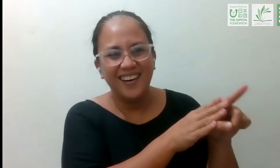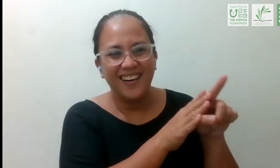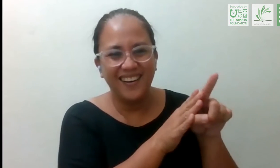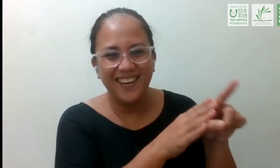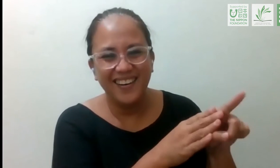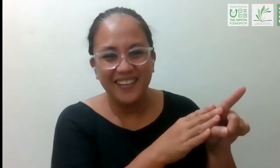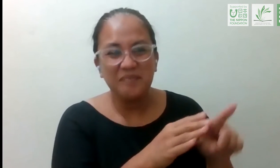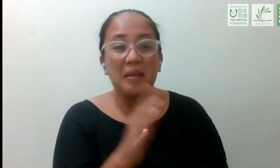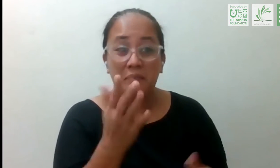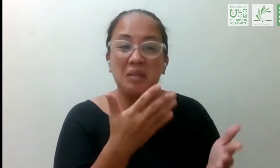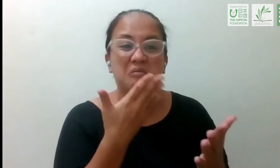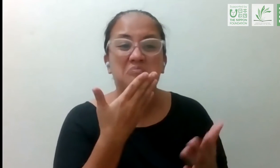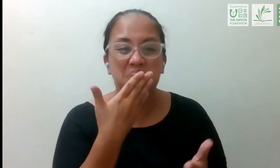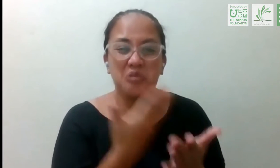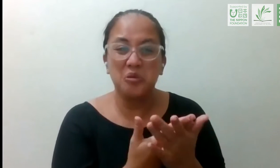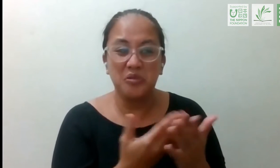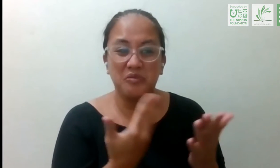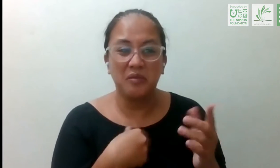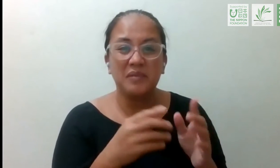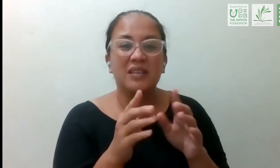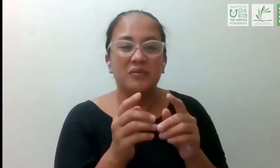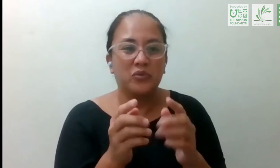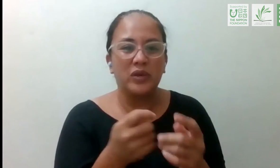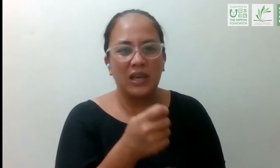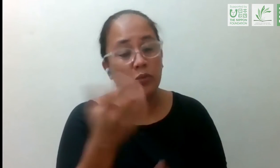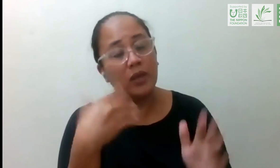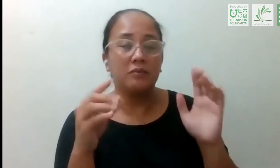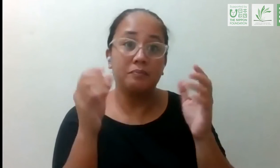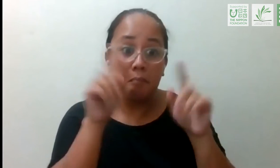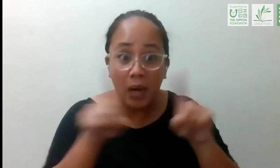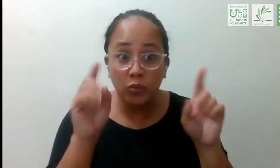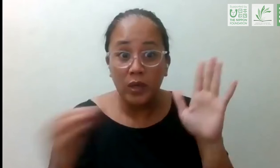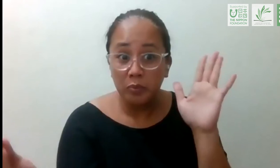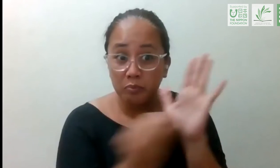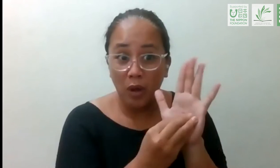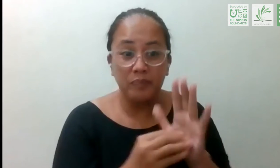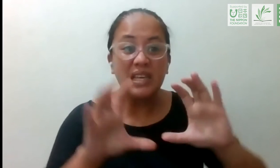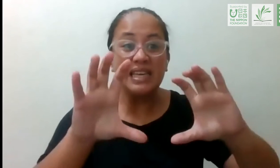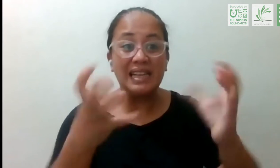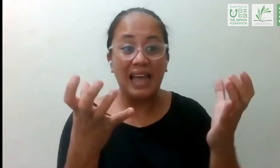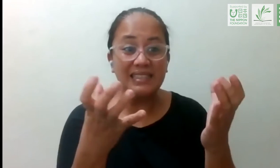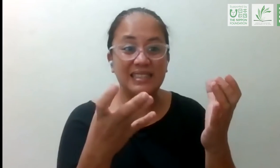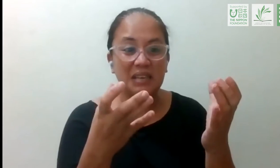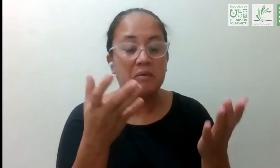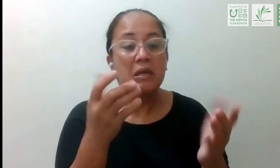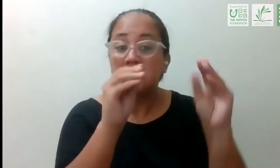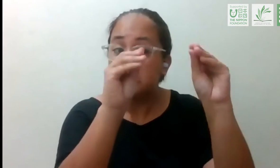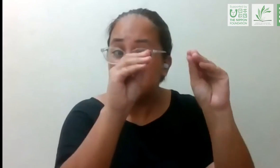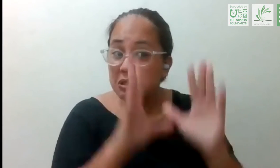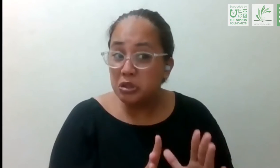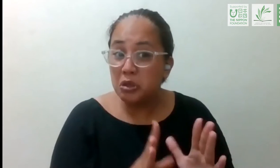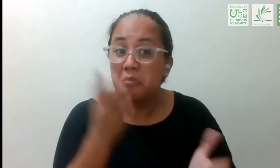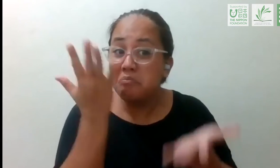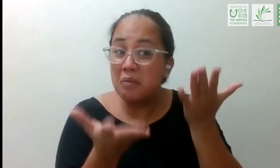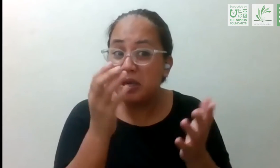is probably good for this part. We can have a note saying that in classes, teachers may have the